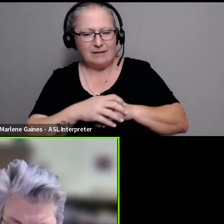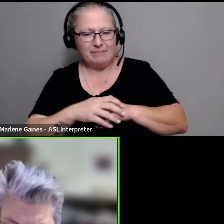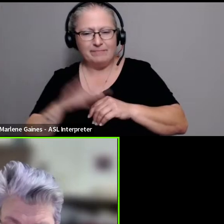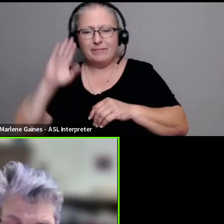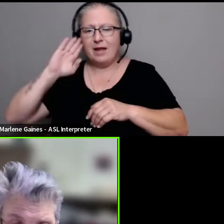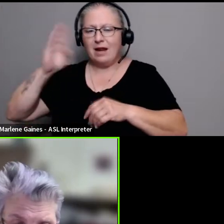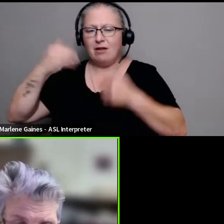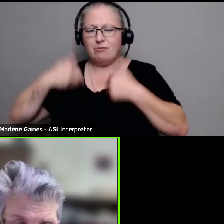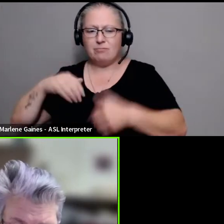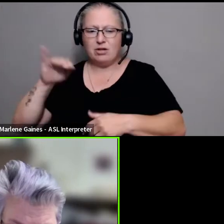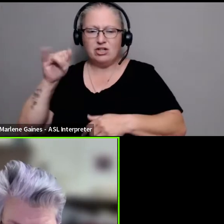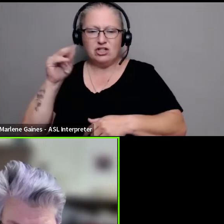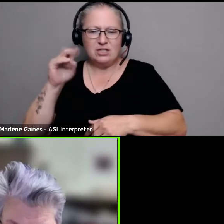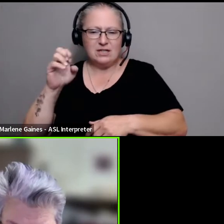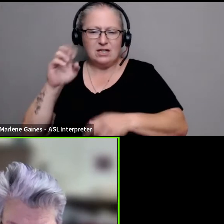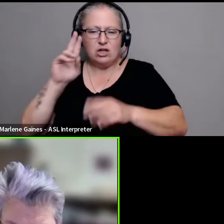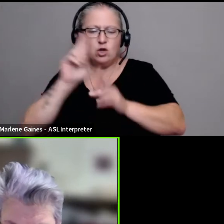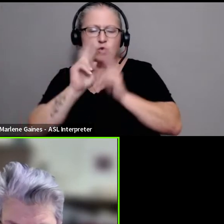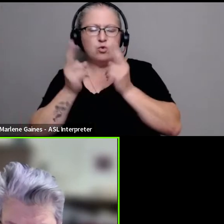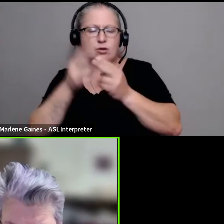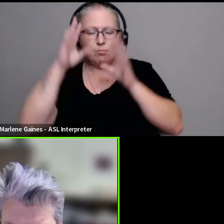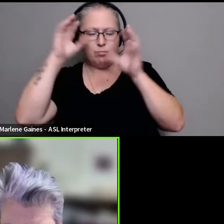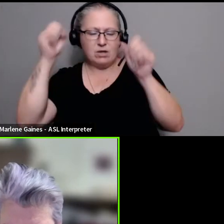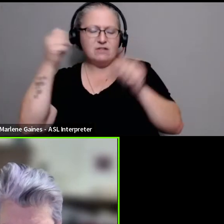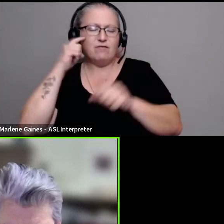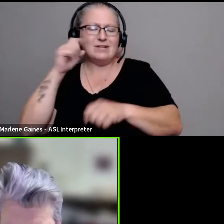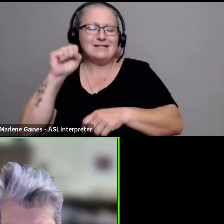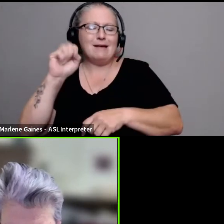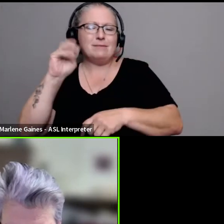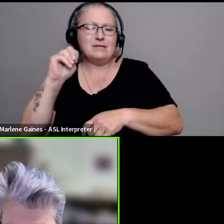Hello, I'm Jeannie Diamond, the union president for the San